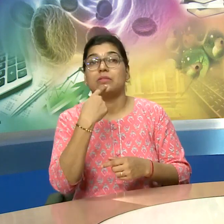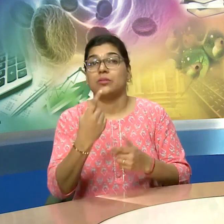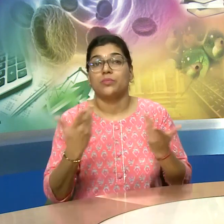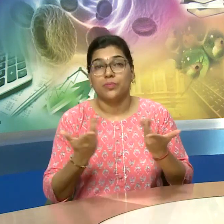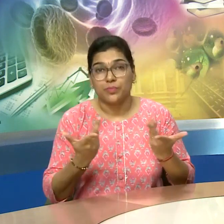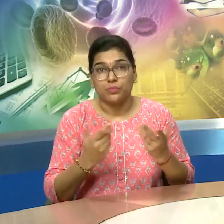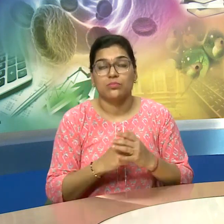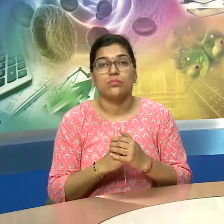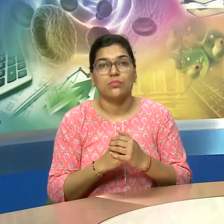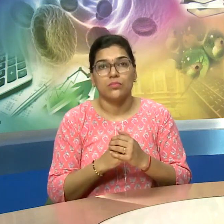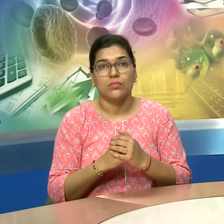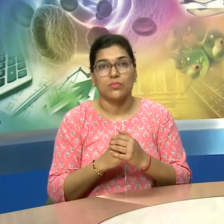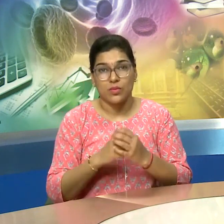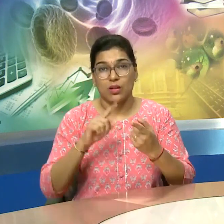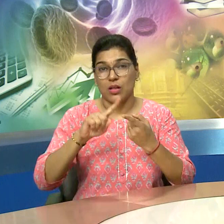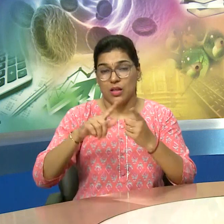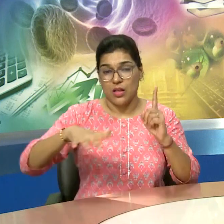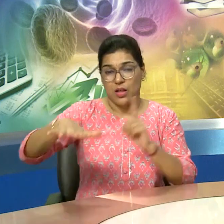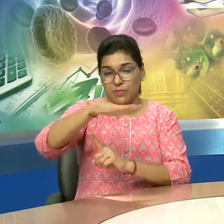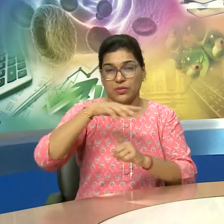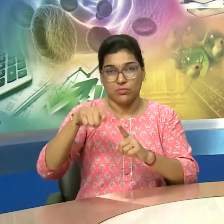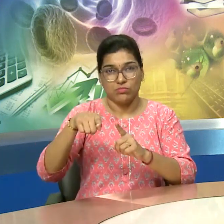Now, this heading you can see in red color.